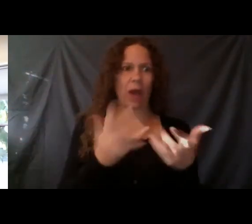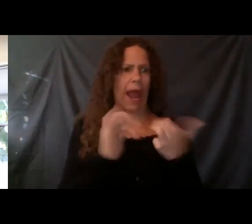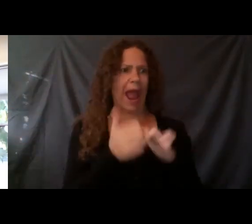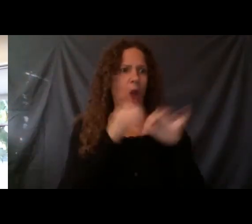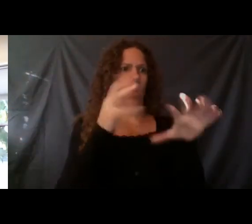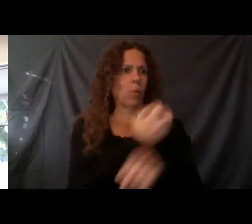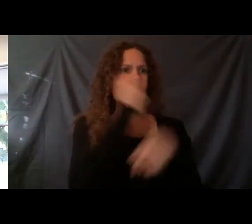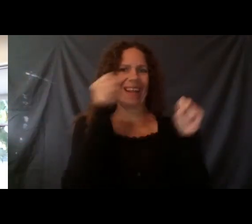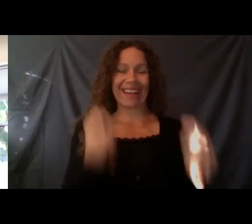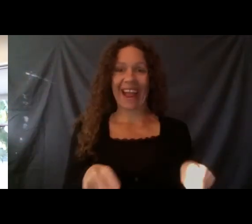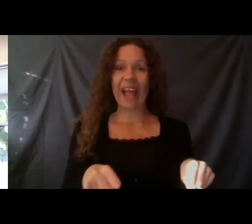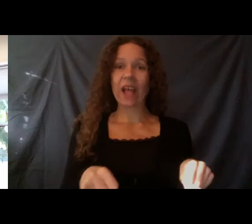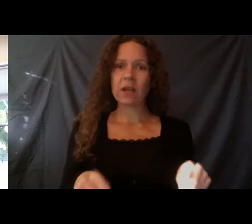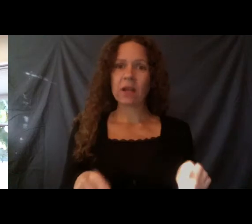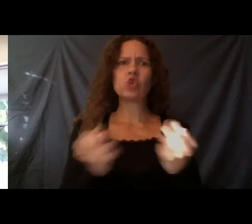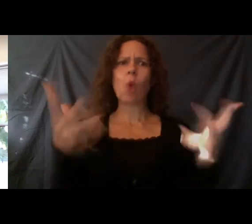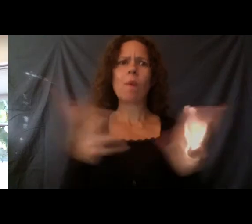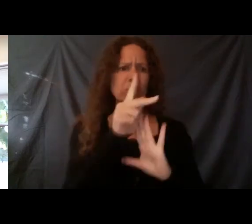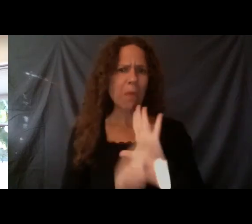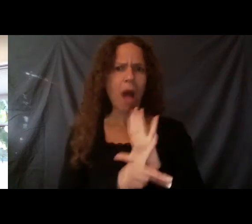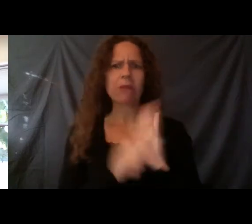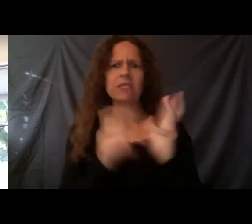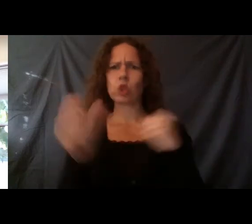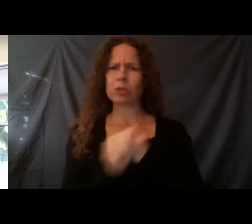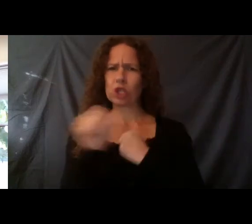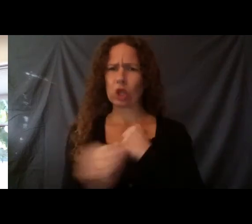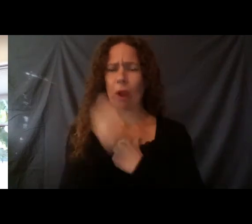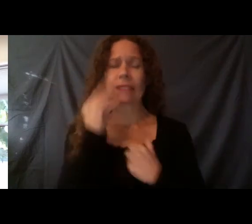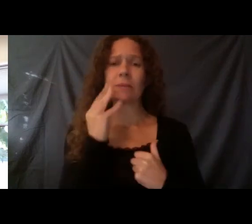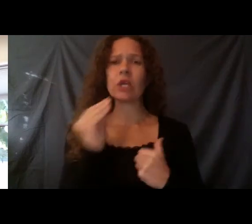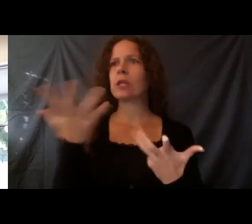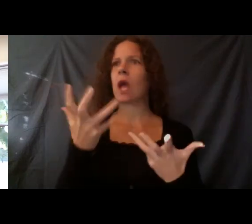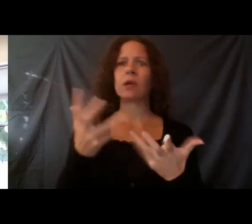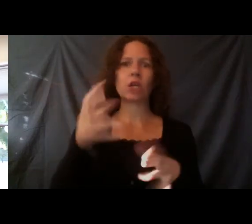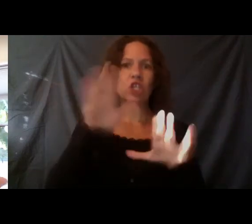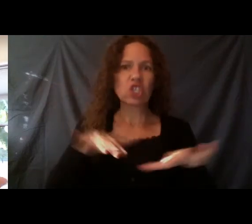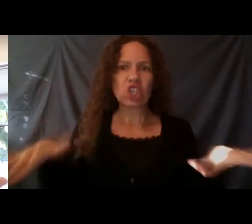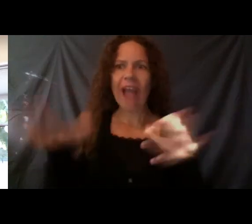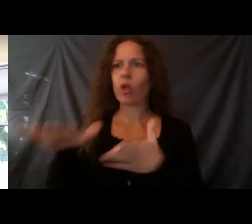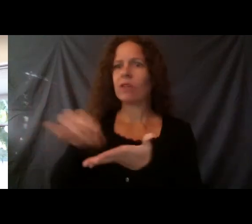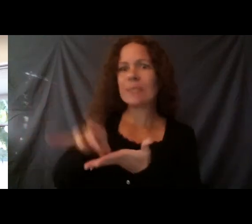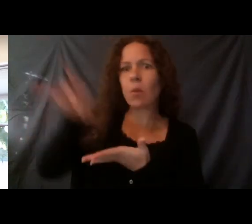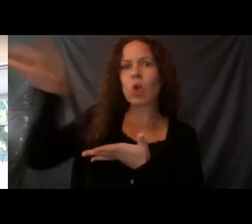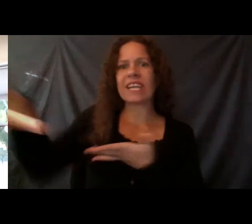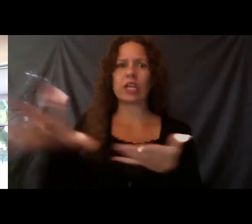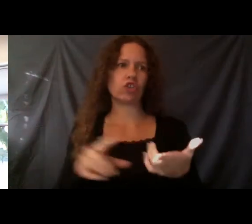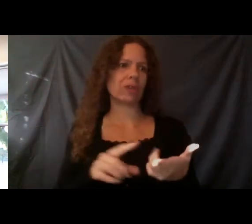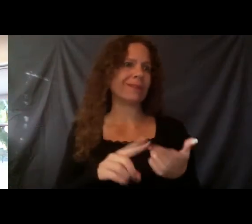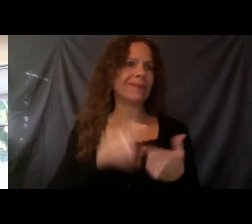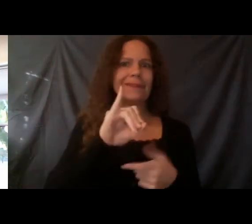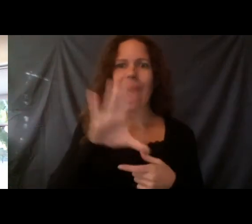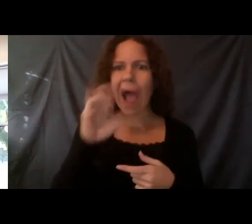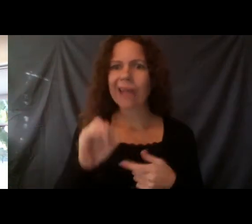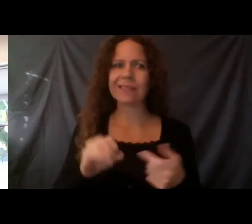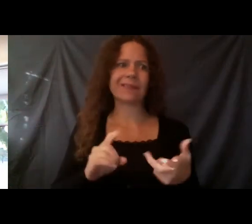child separation, the threats and the deportations carried out by ICE. Calling those things human rights violations